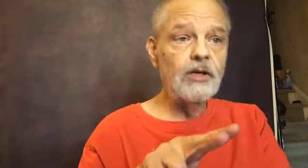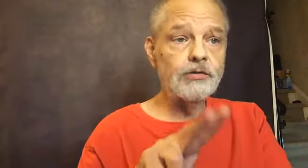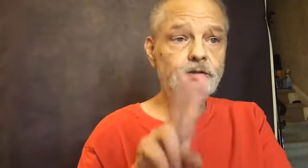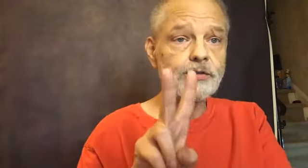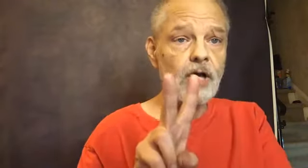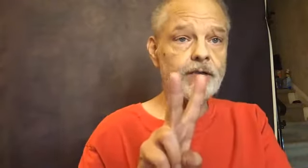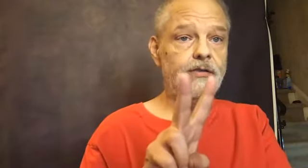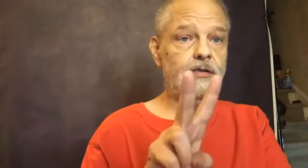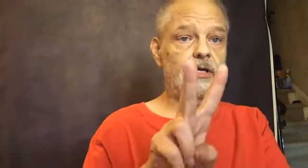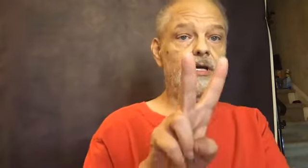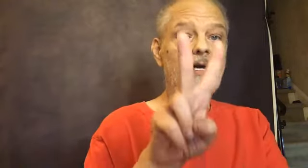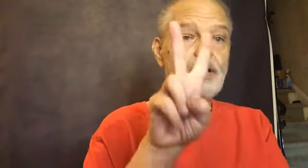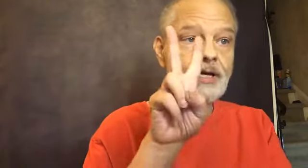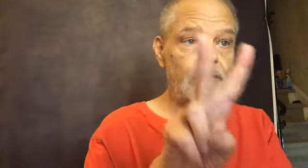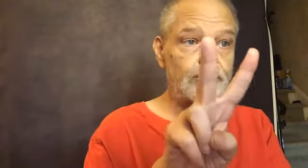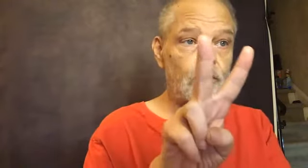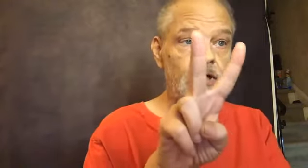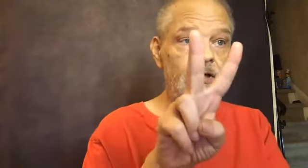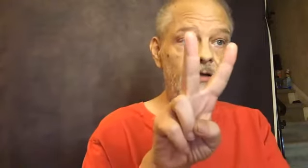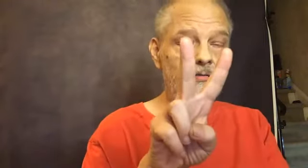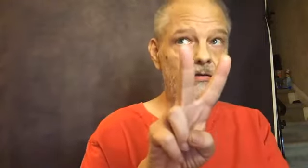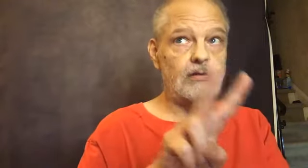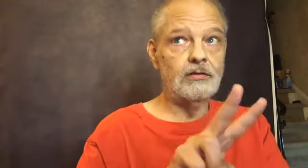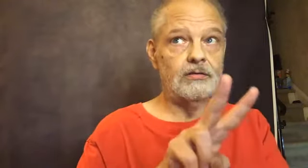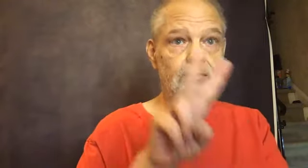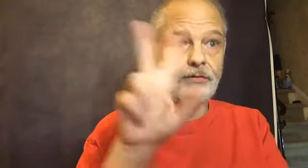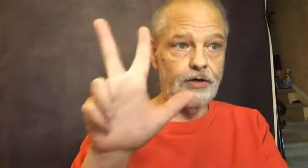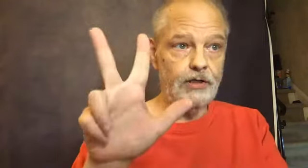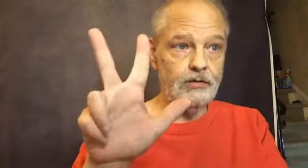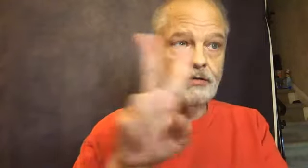There's two signs. Either 23,